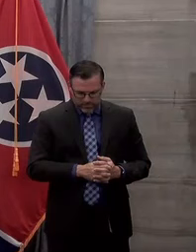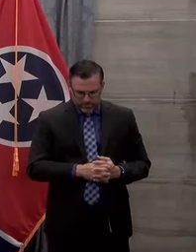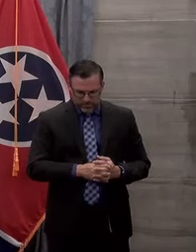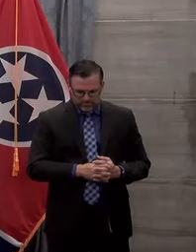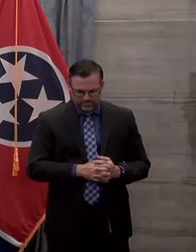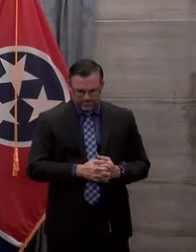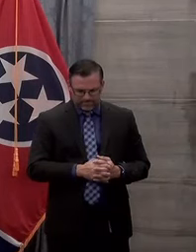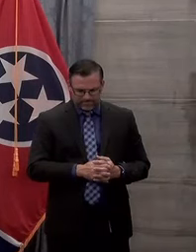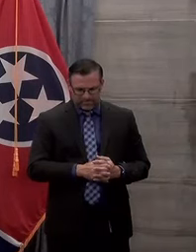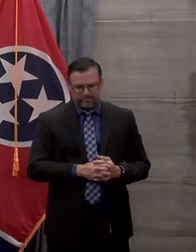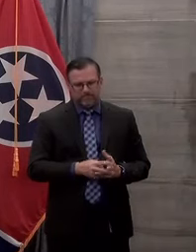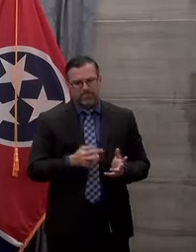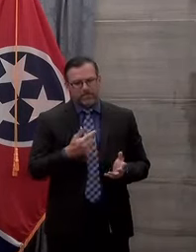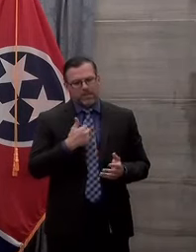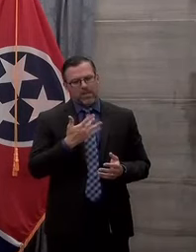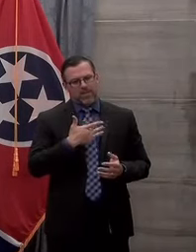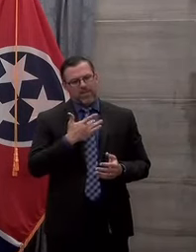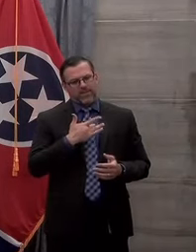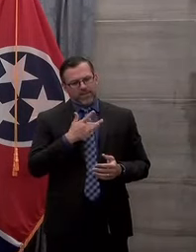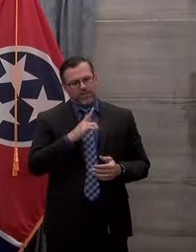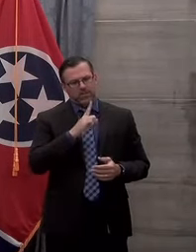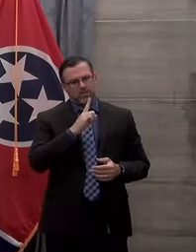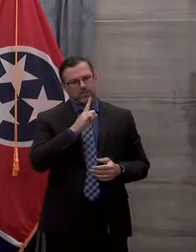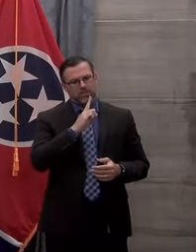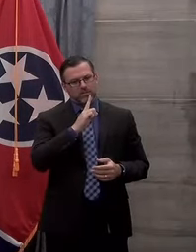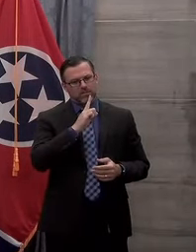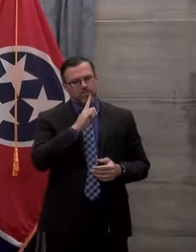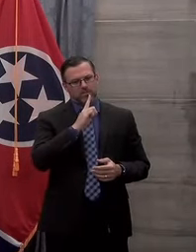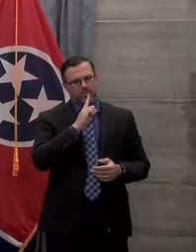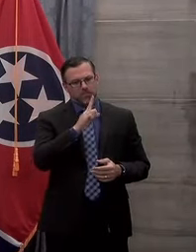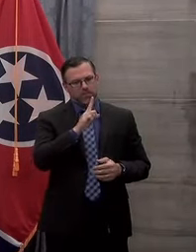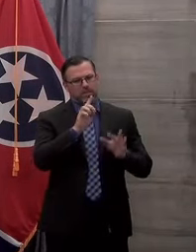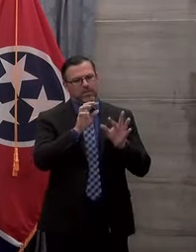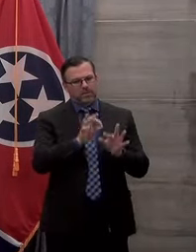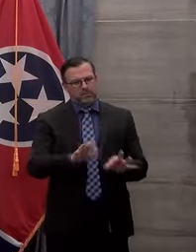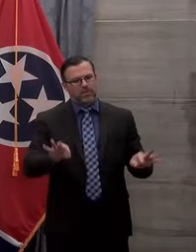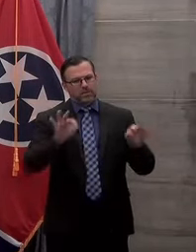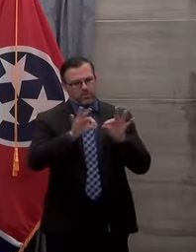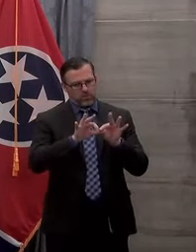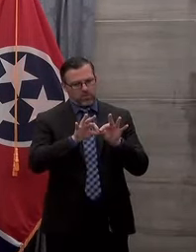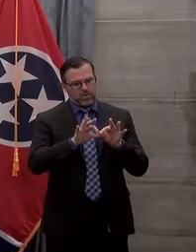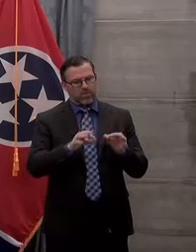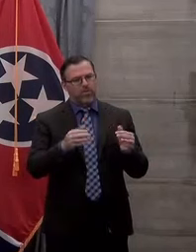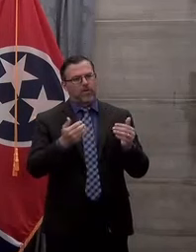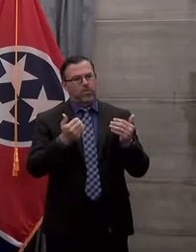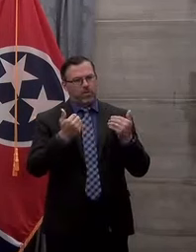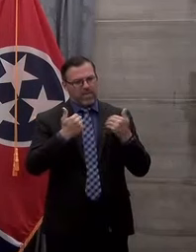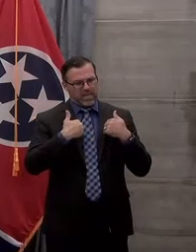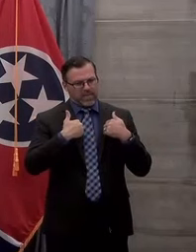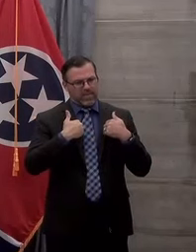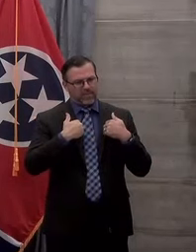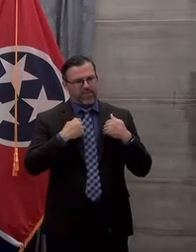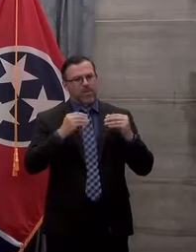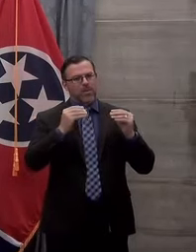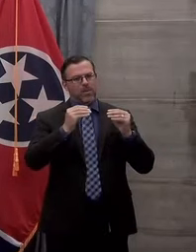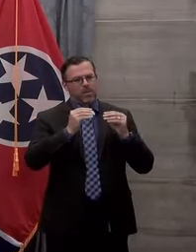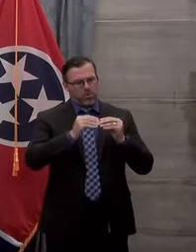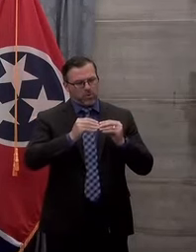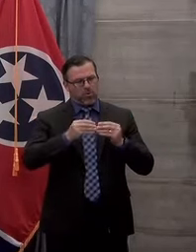it's really important that we have more dialogue and not less. And so